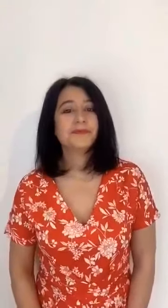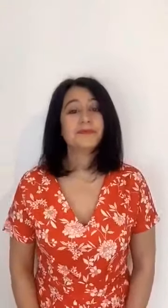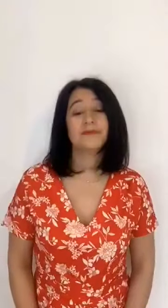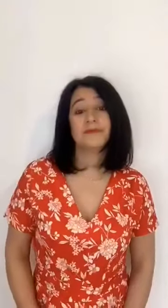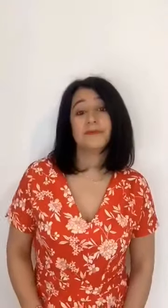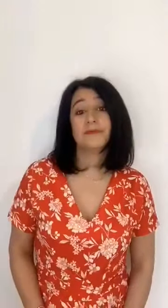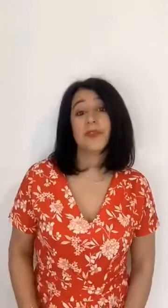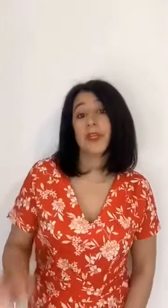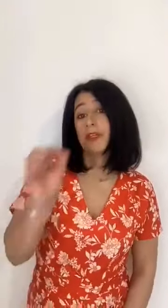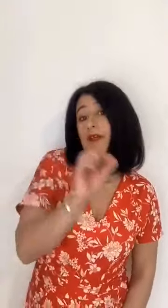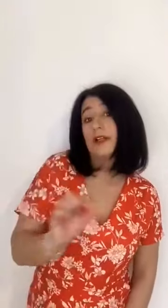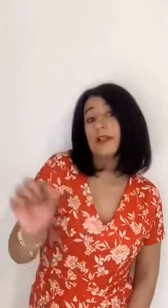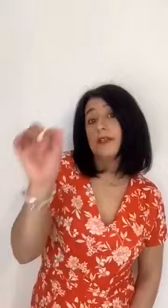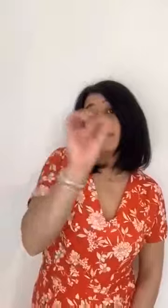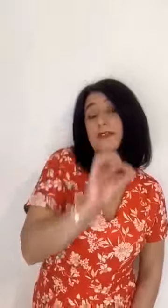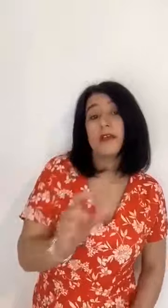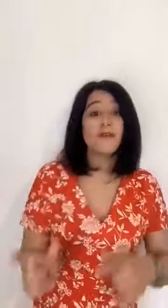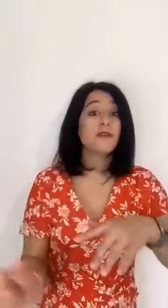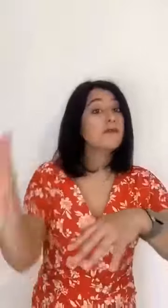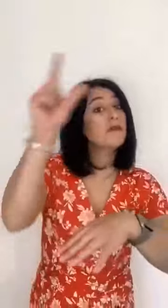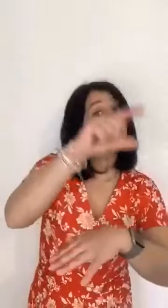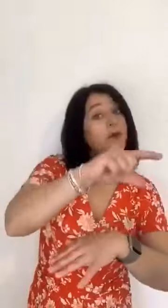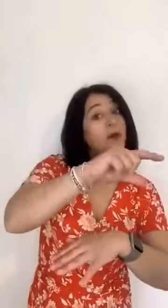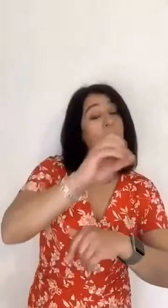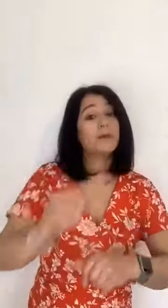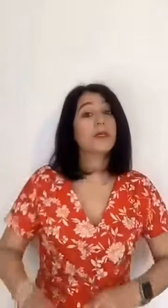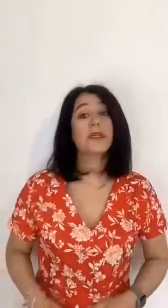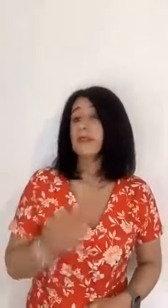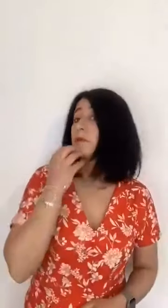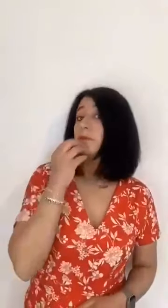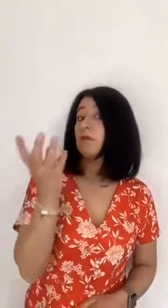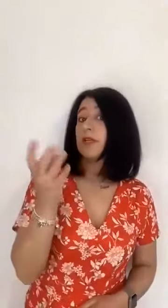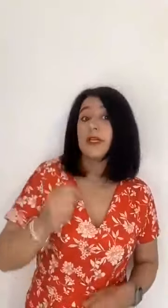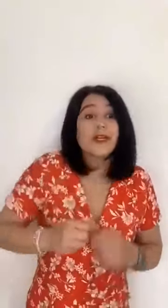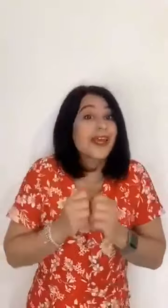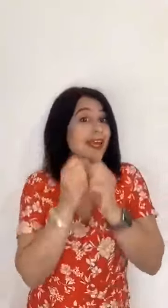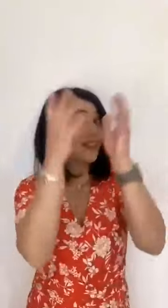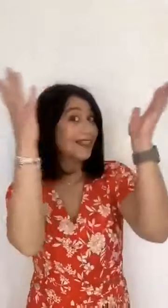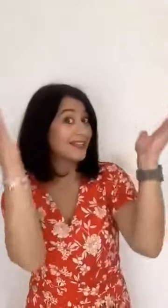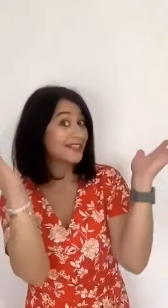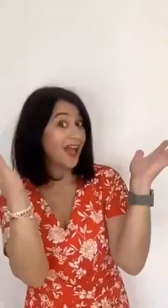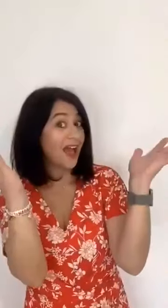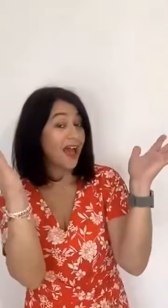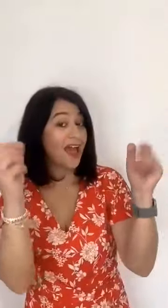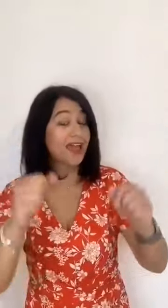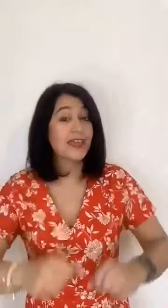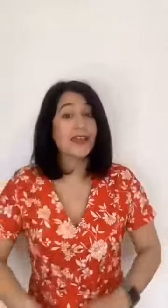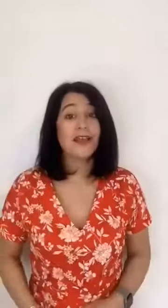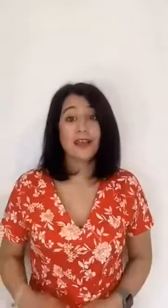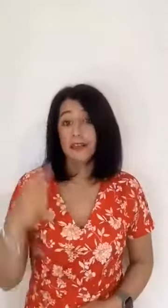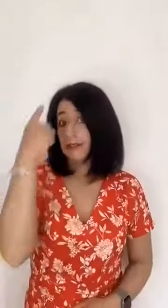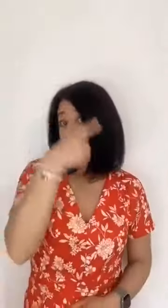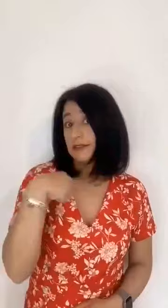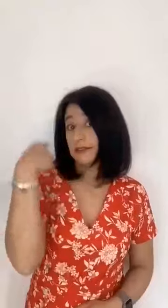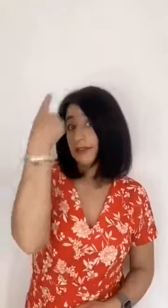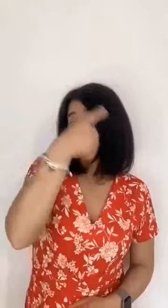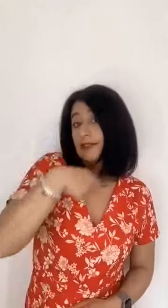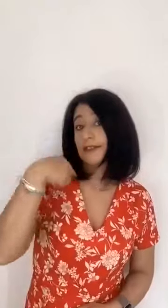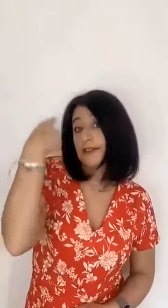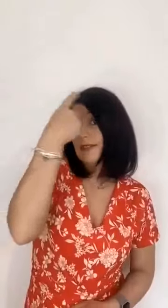The colors of the rainbow So pretty in the sky Oh, so on